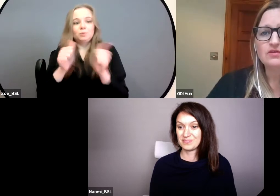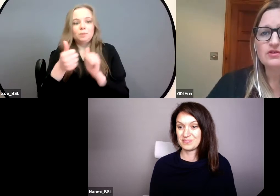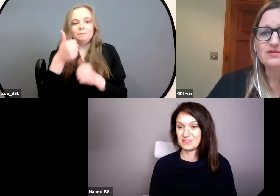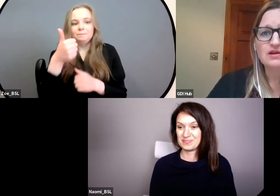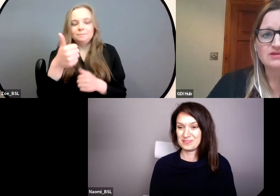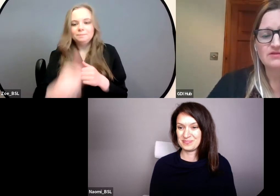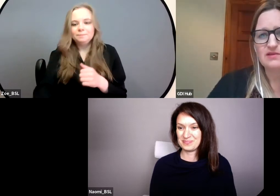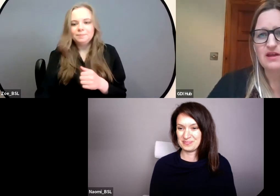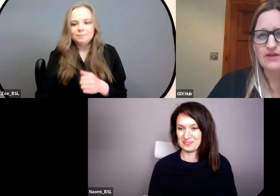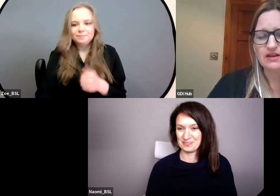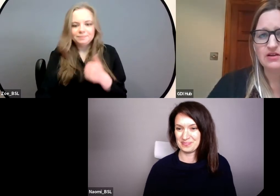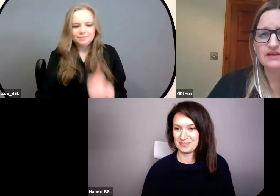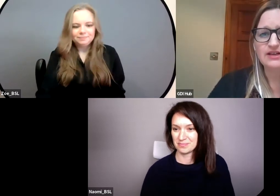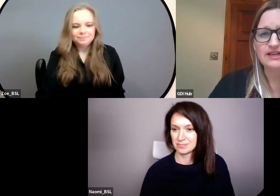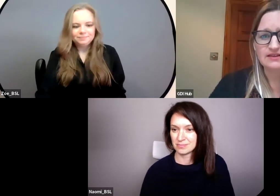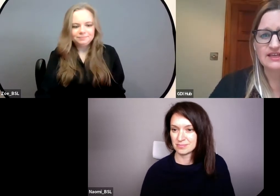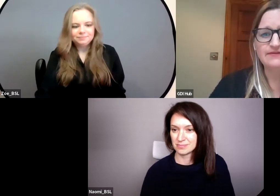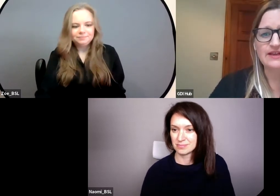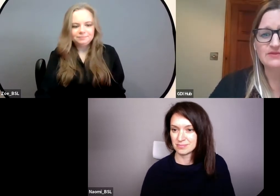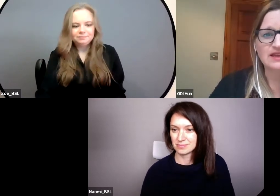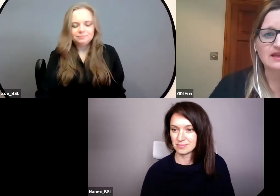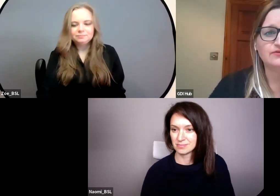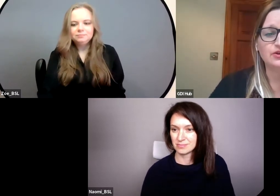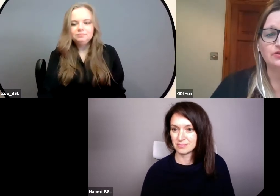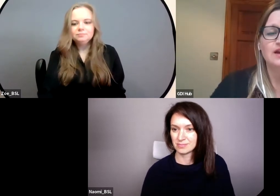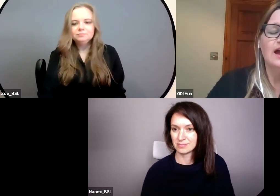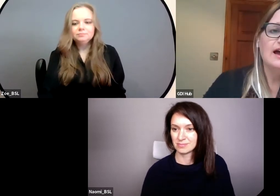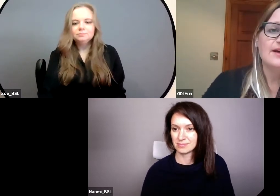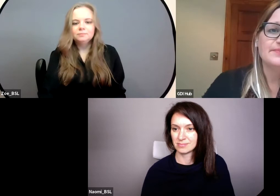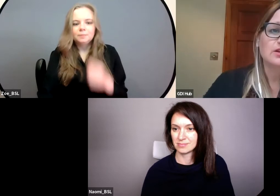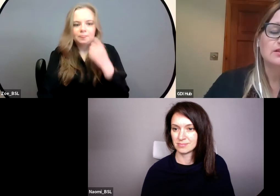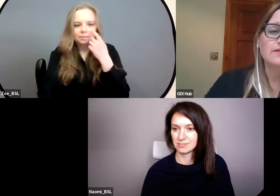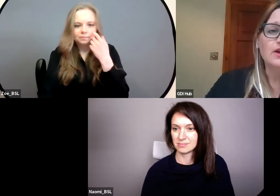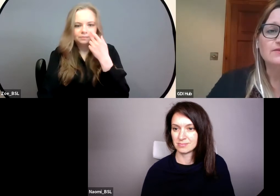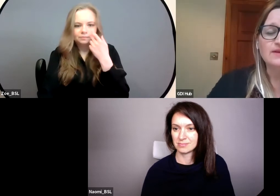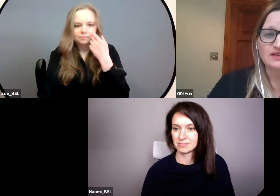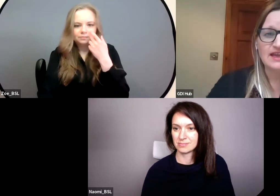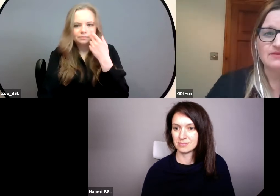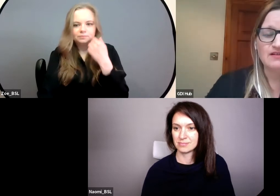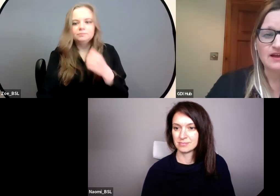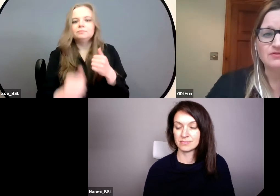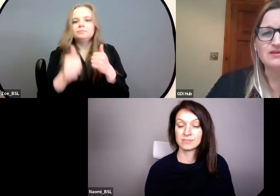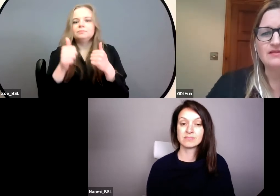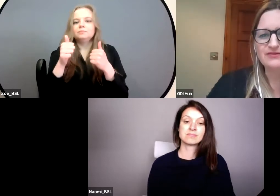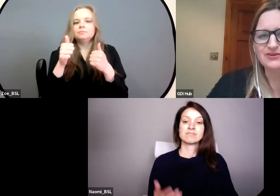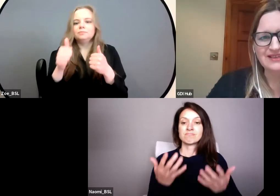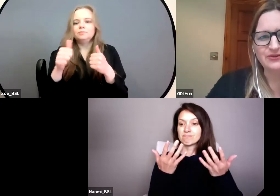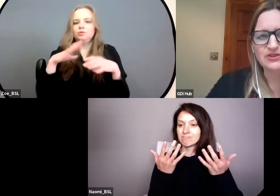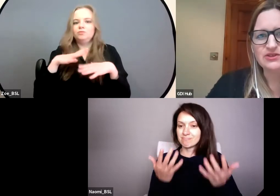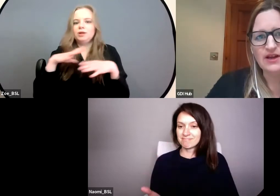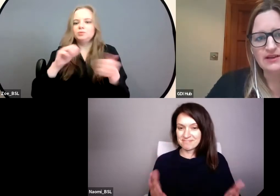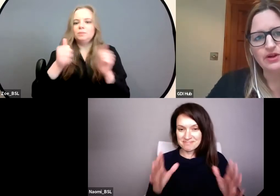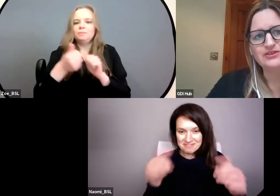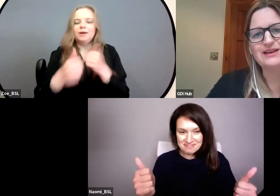So across the results of the survey and looking really at the key themes that came through, the first theme that came around was the real need